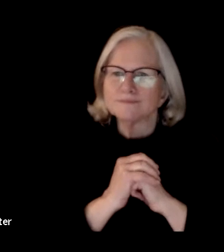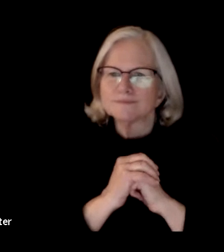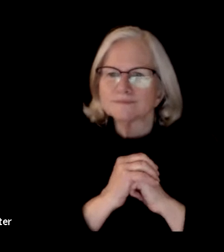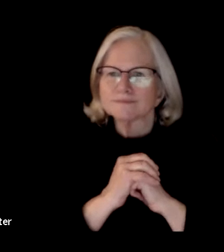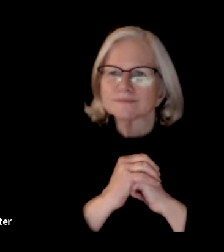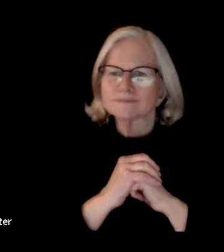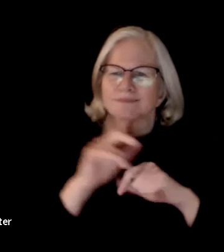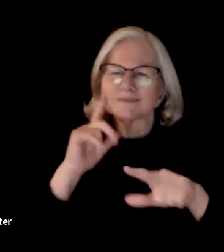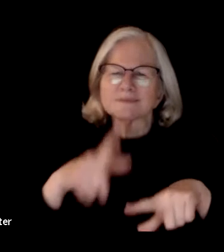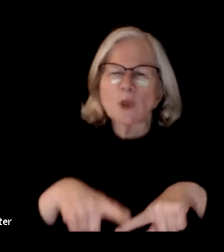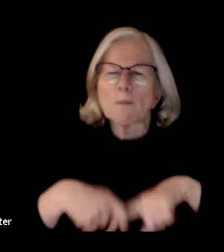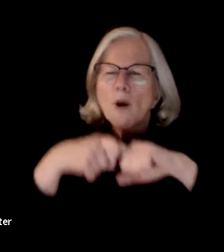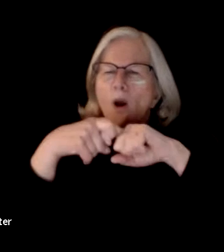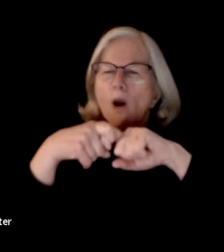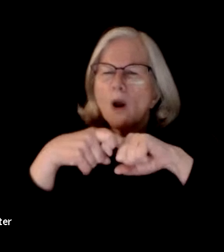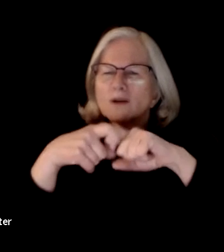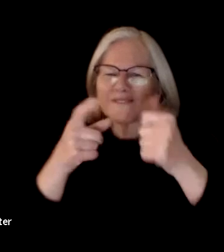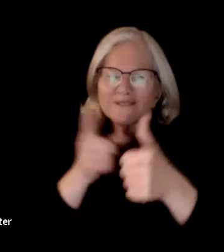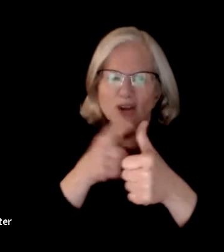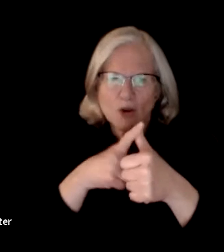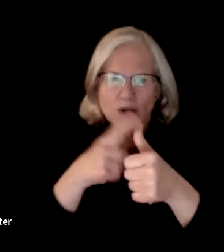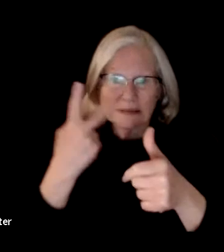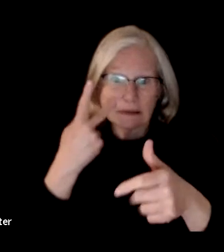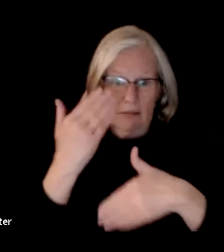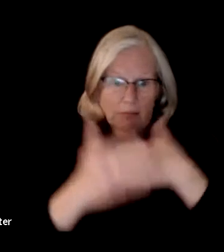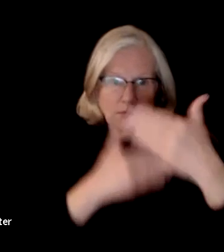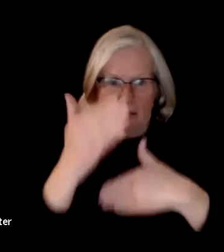the Q&A roster.